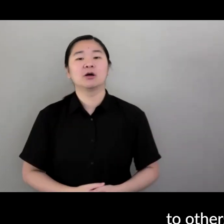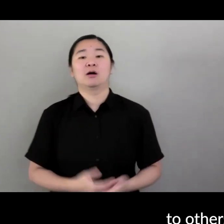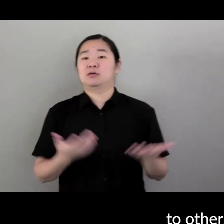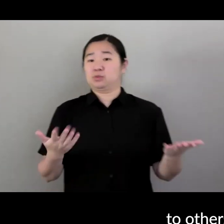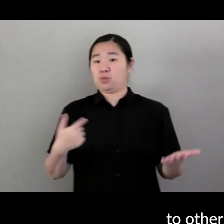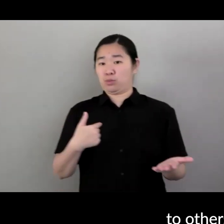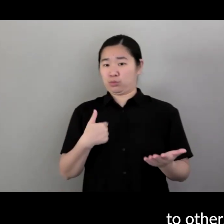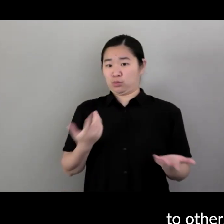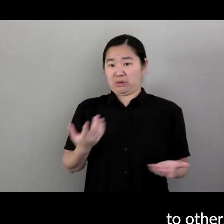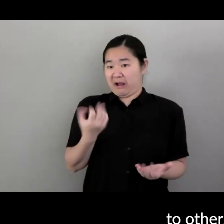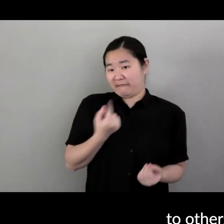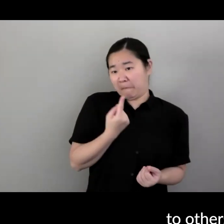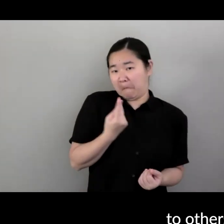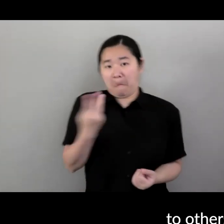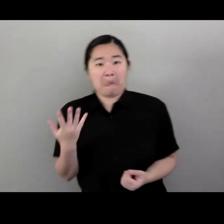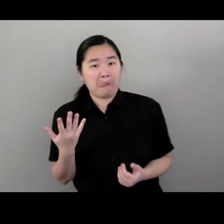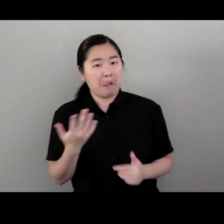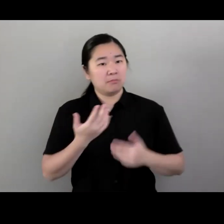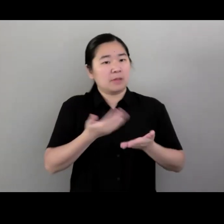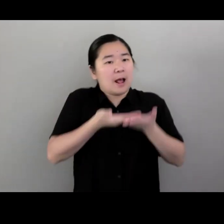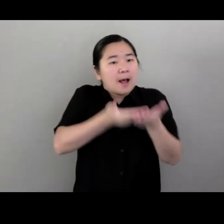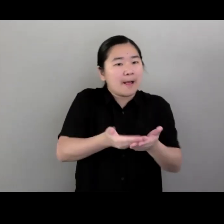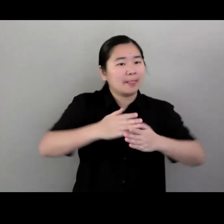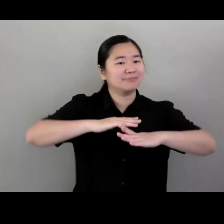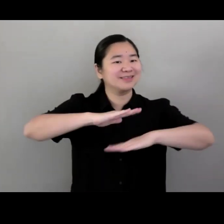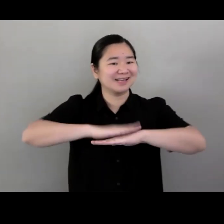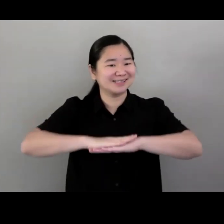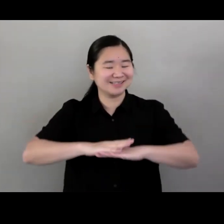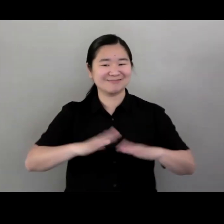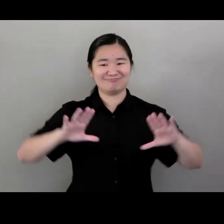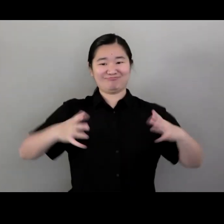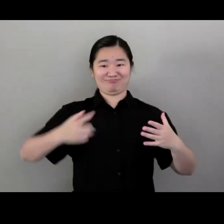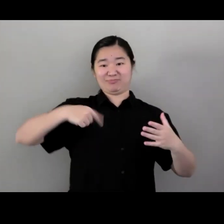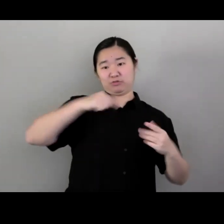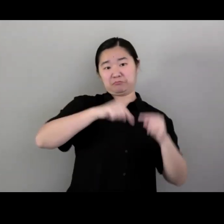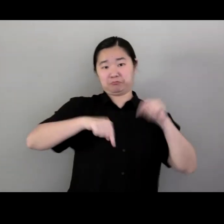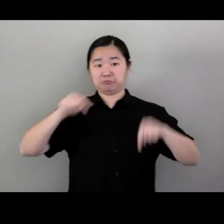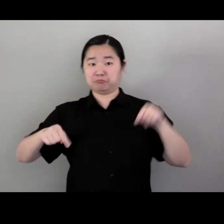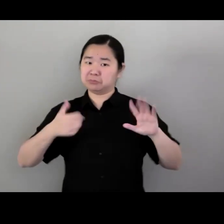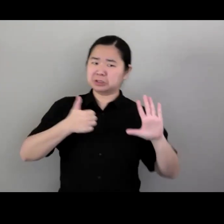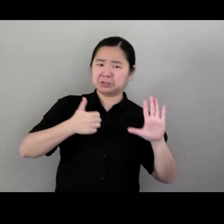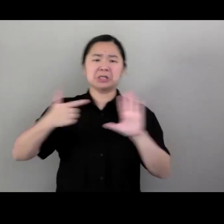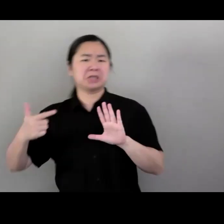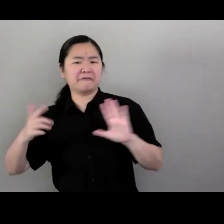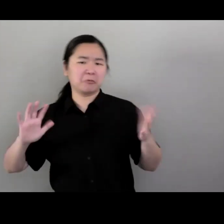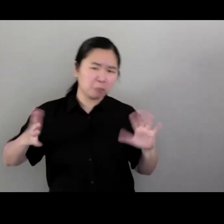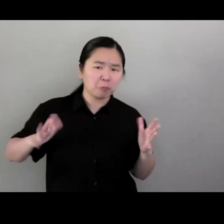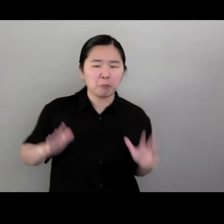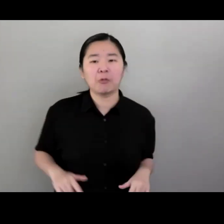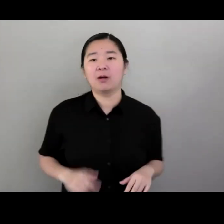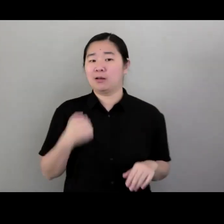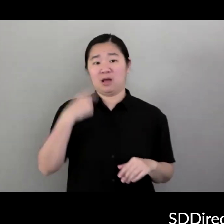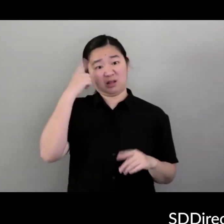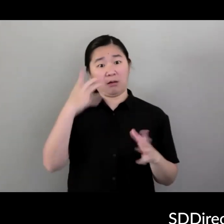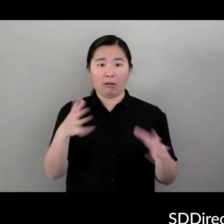desk and on our social networks and various networks with FCDO and others. Some people might know,